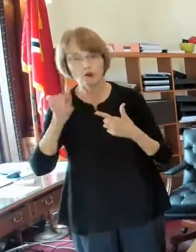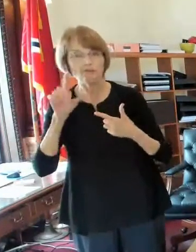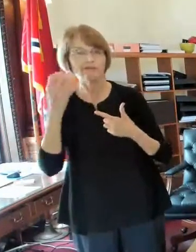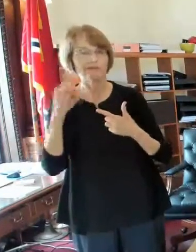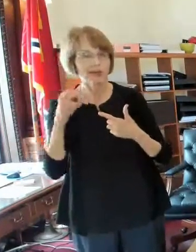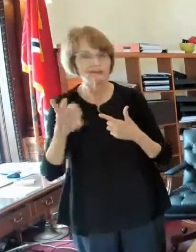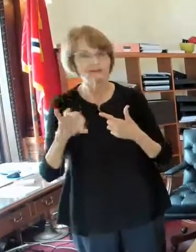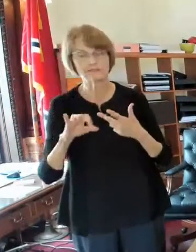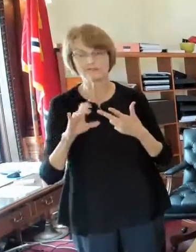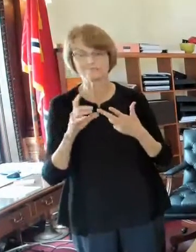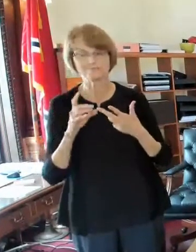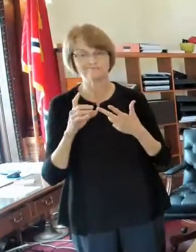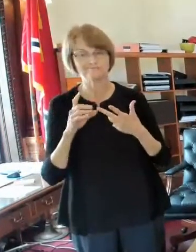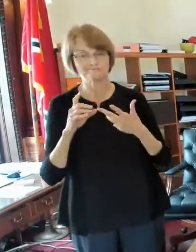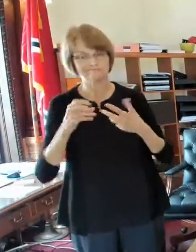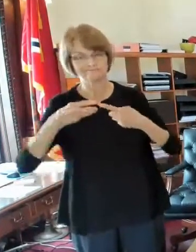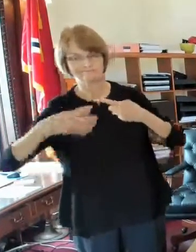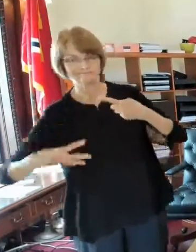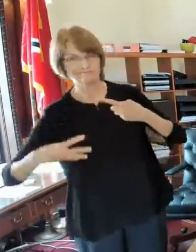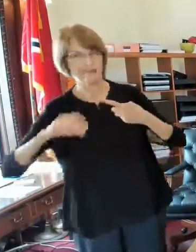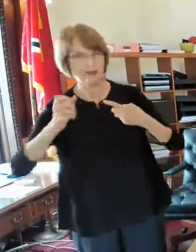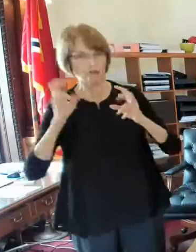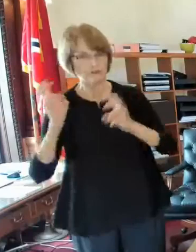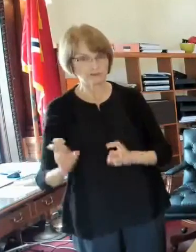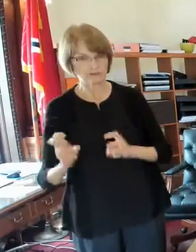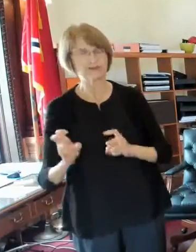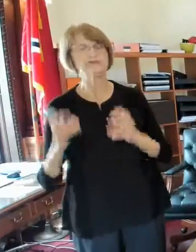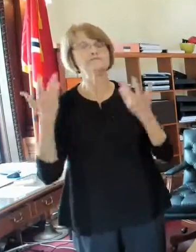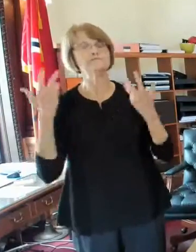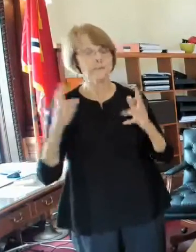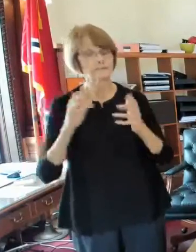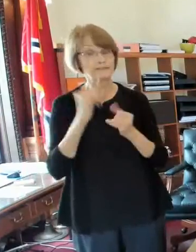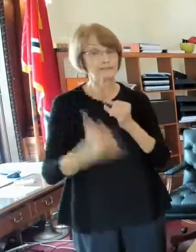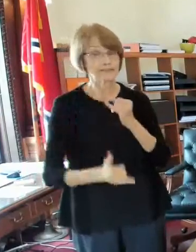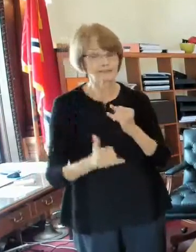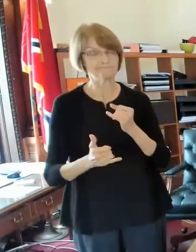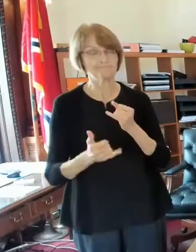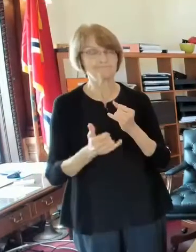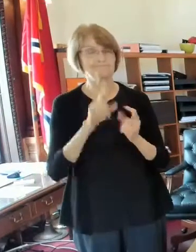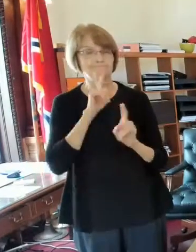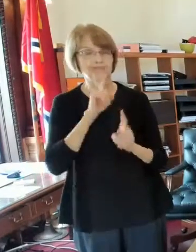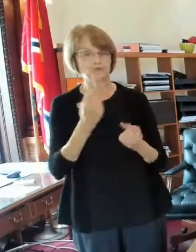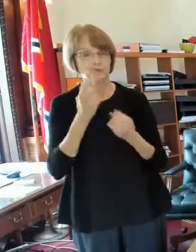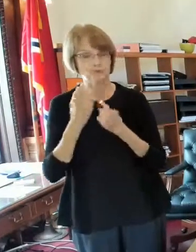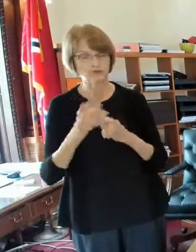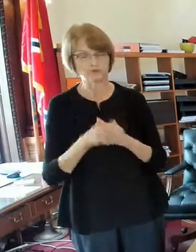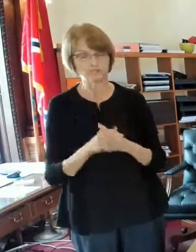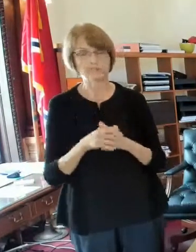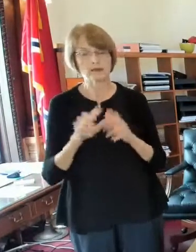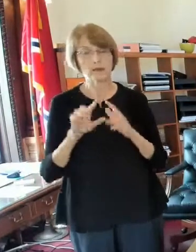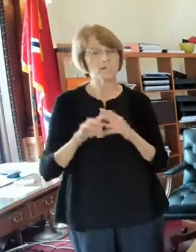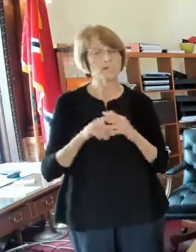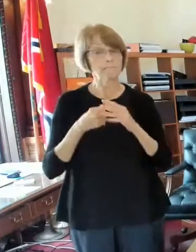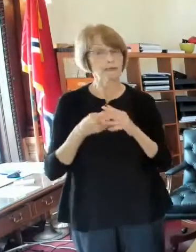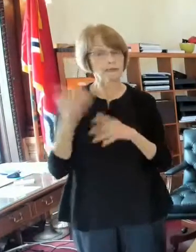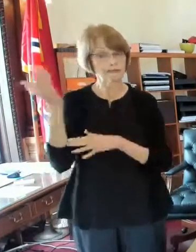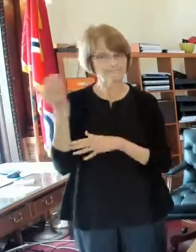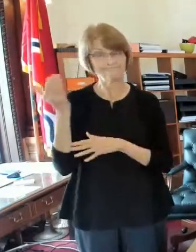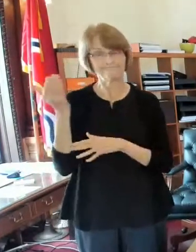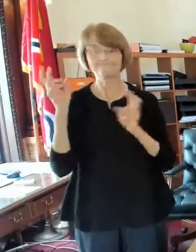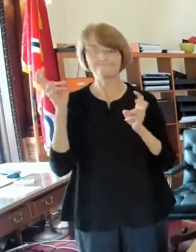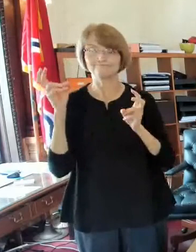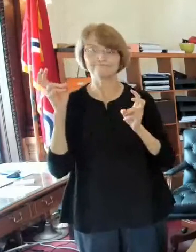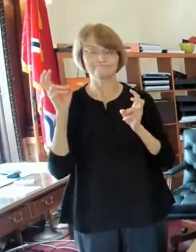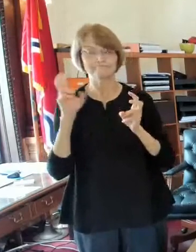and related subjects, and we're going to take your questions. I'm going to begin by just talking about, I guess we could call it the